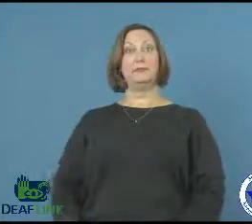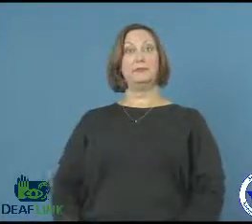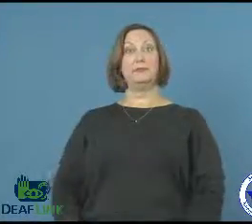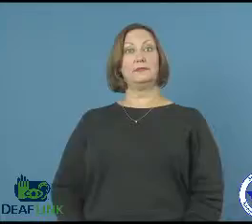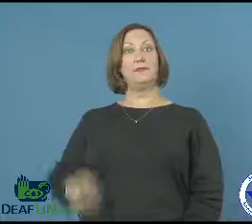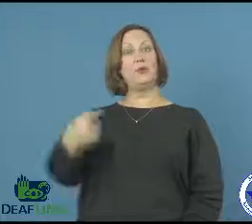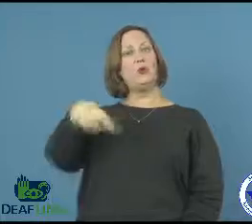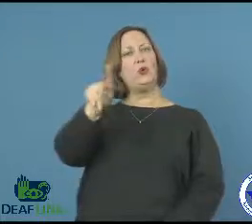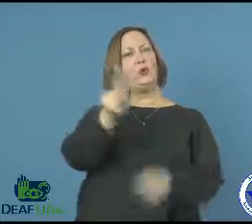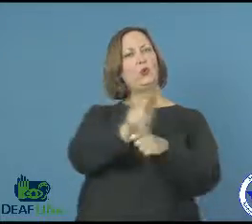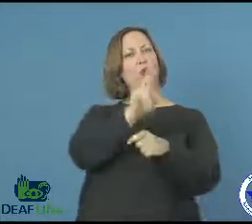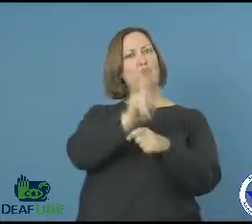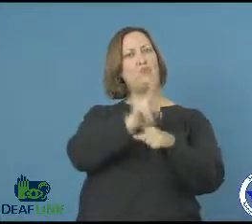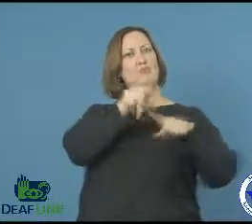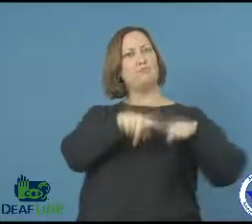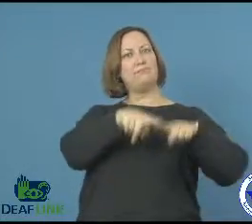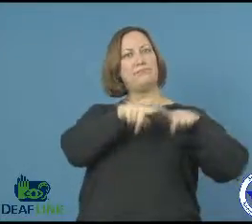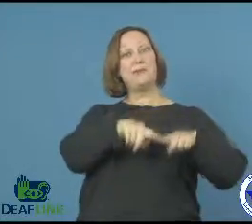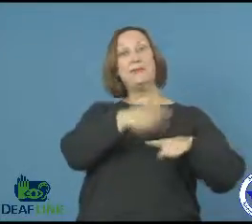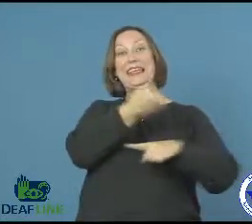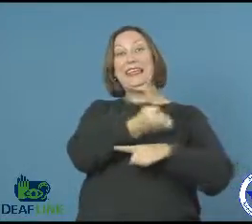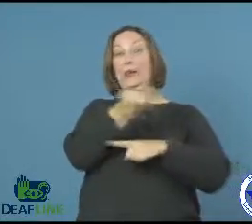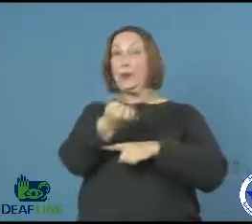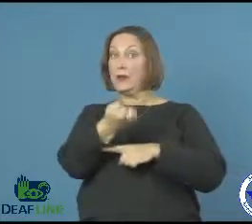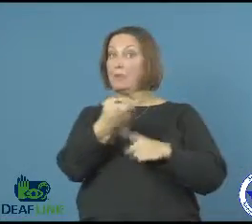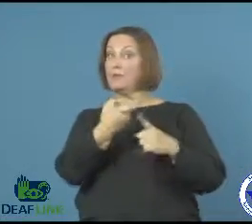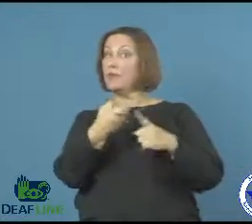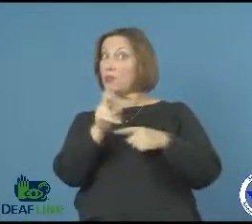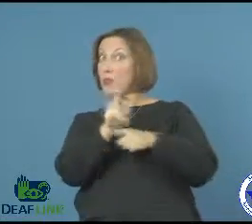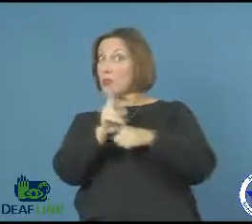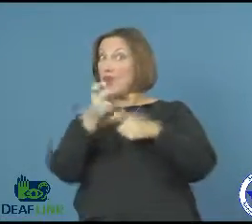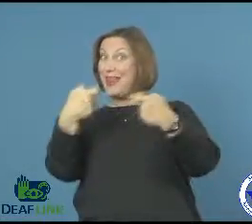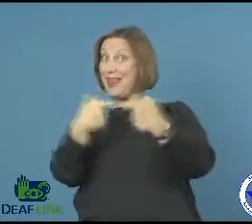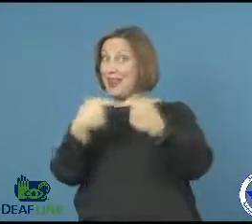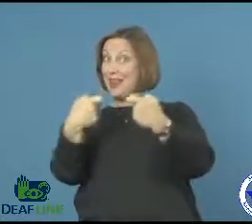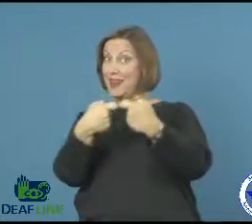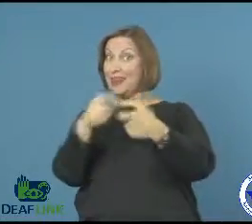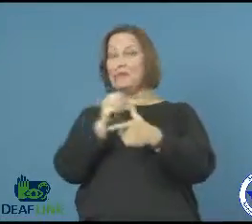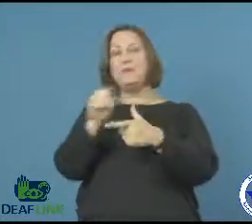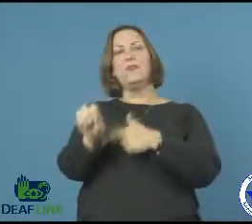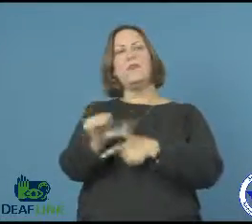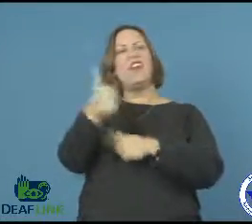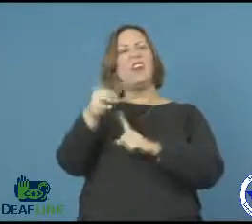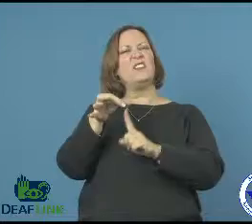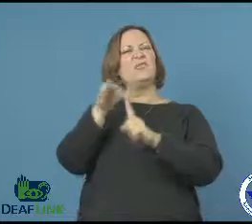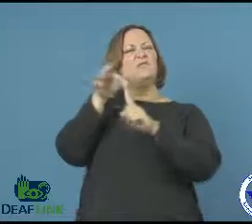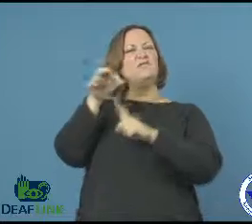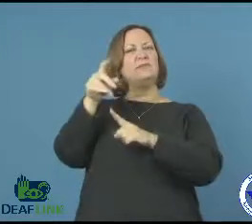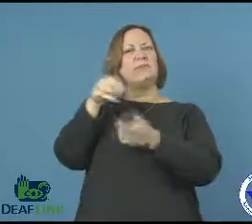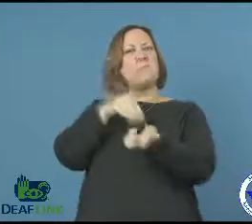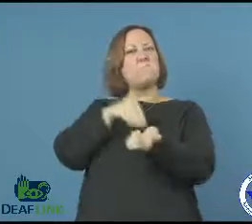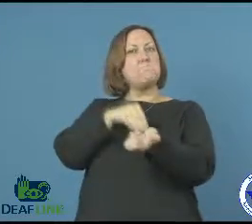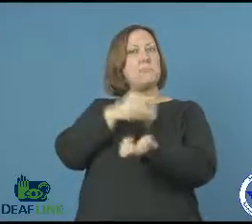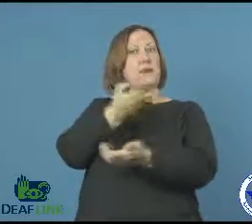Do you rely on equipment which needs electricity or other special medical